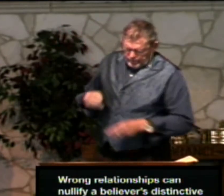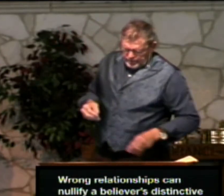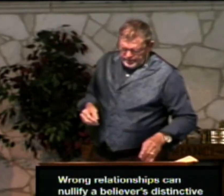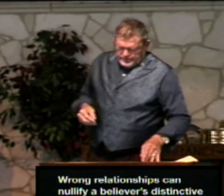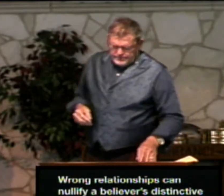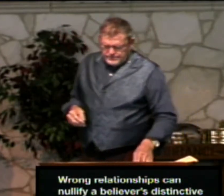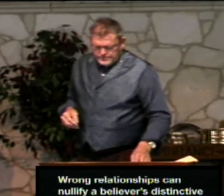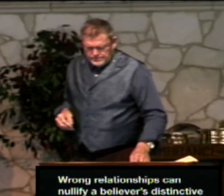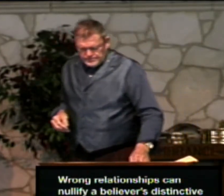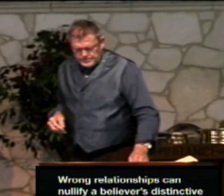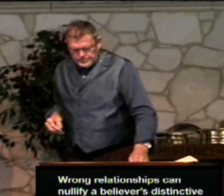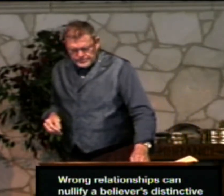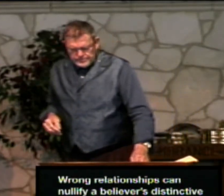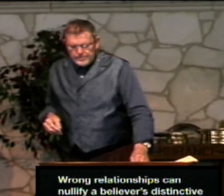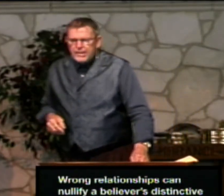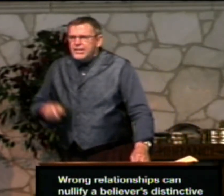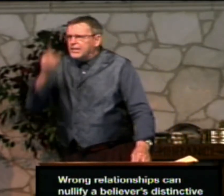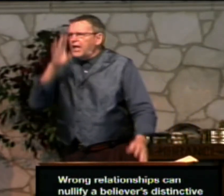the world.